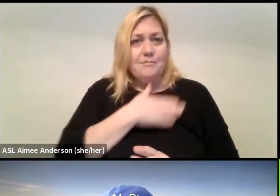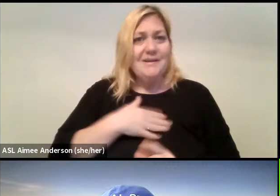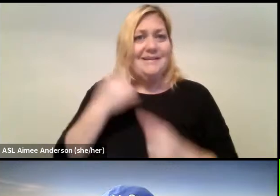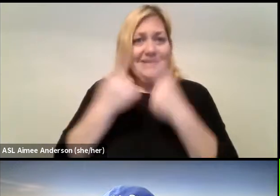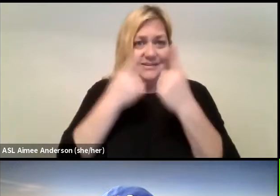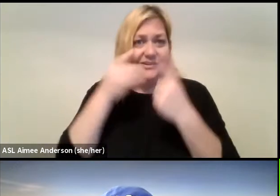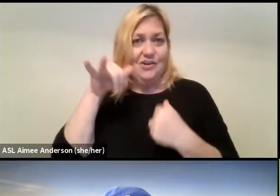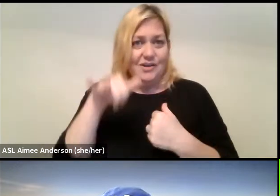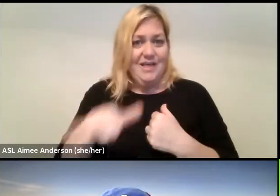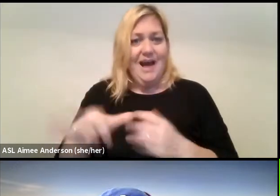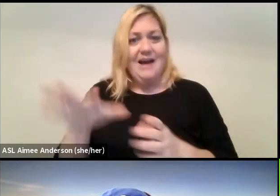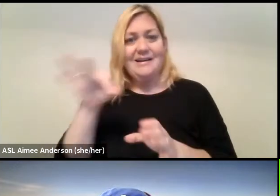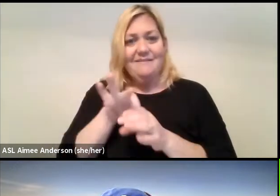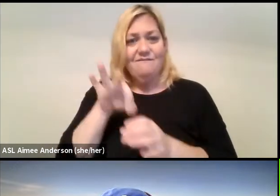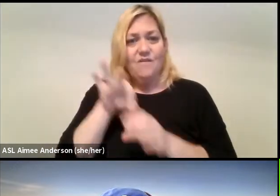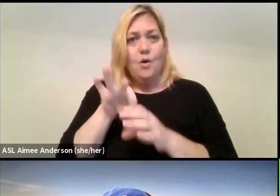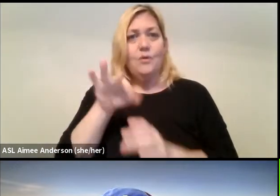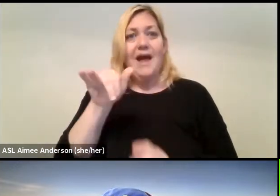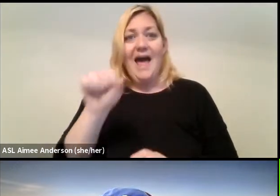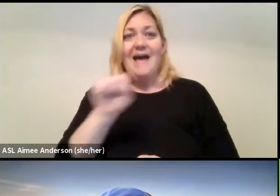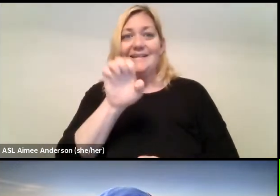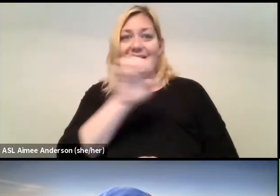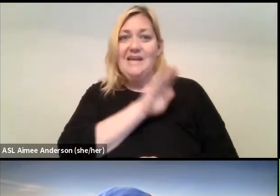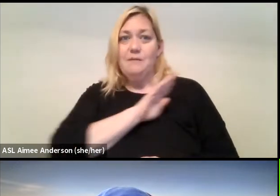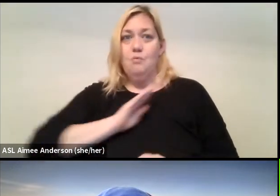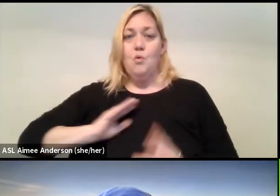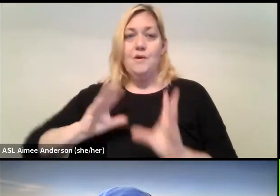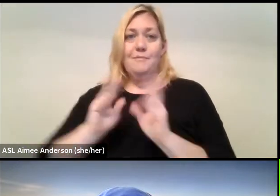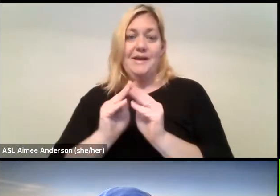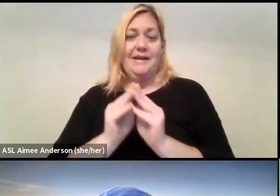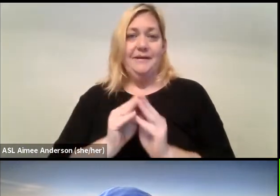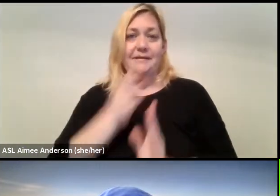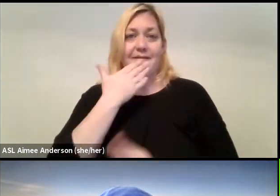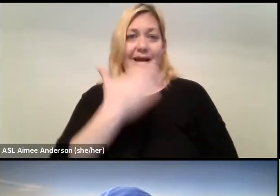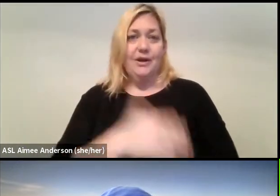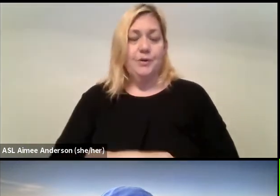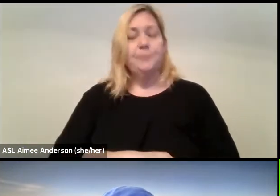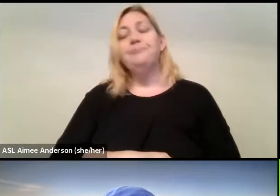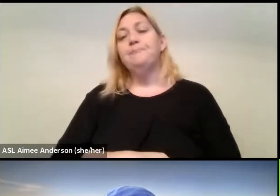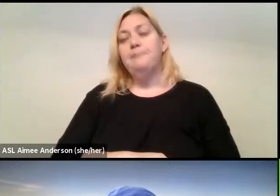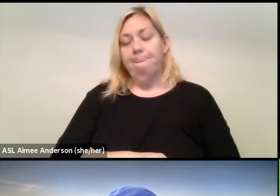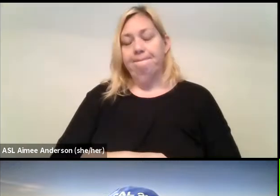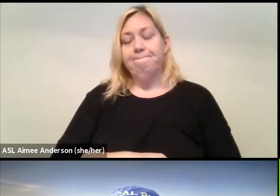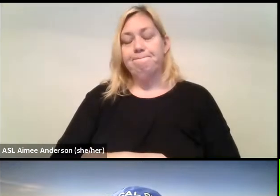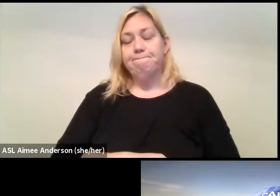let's vote on it as a e-board meeting. Thank you.